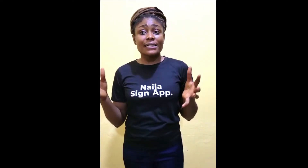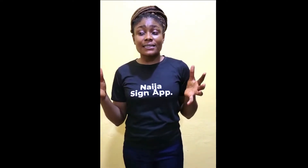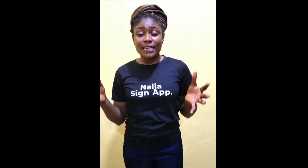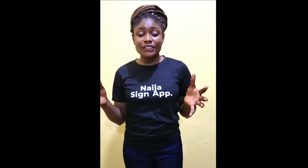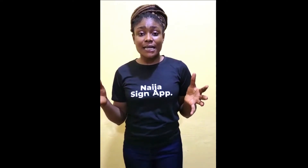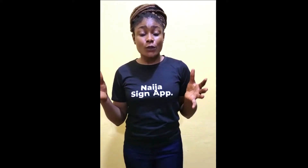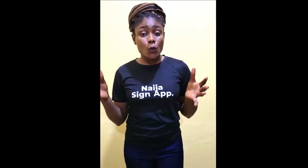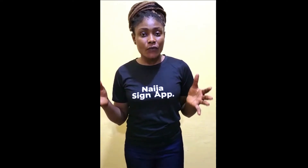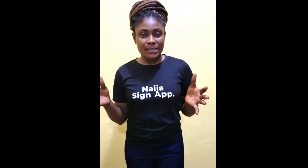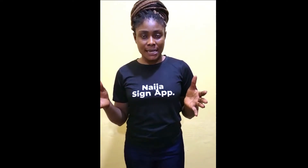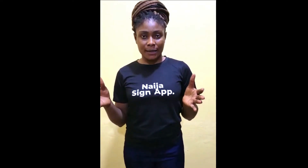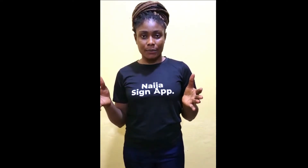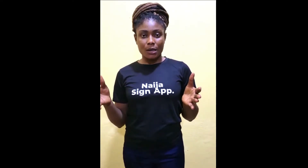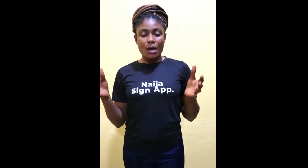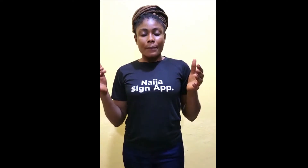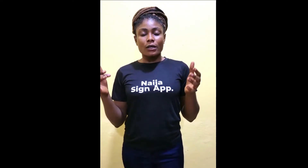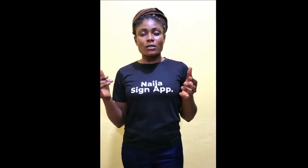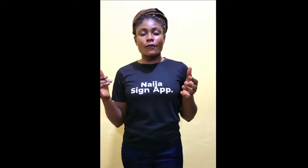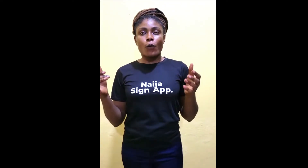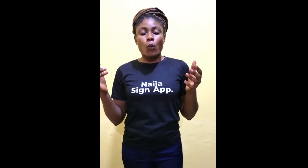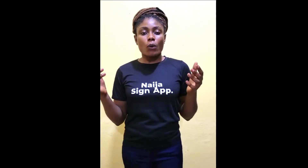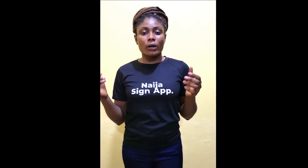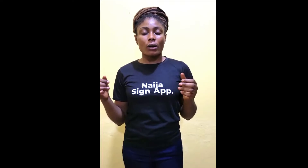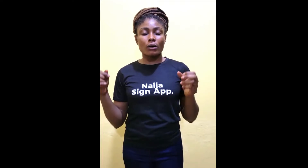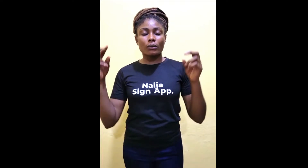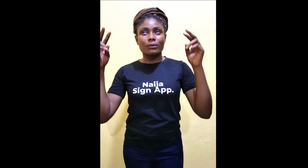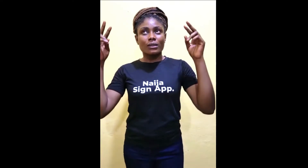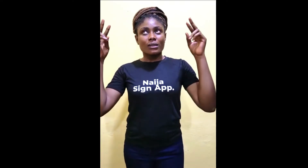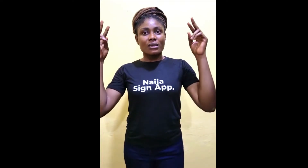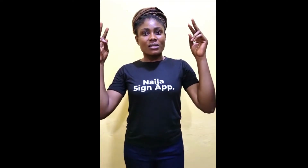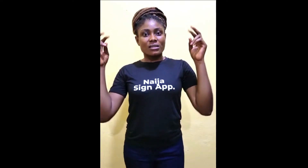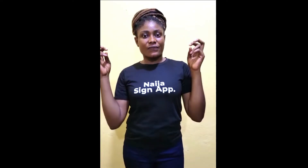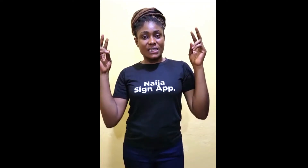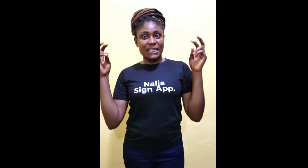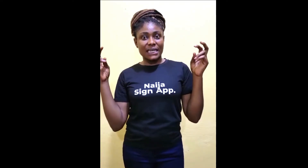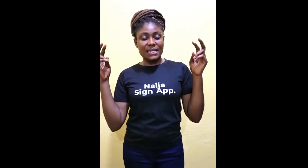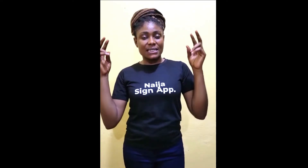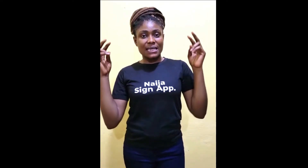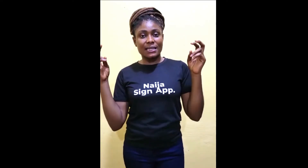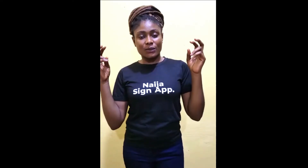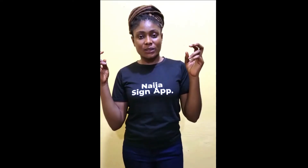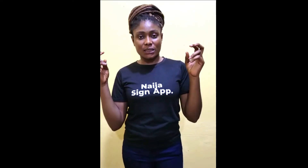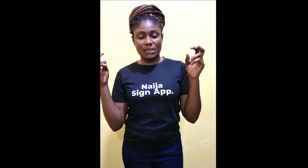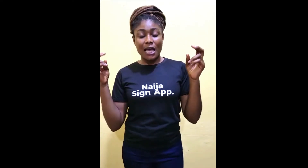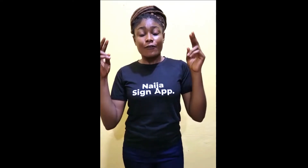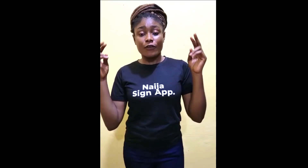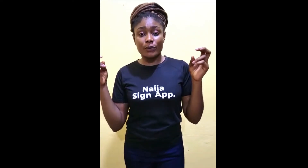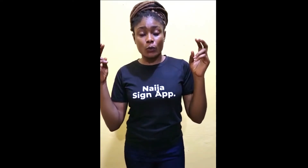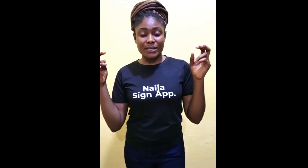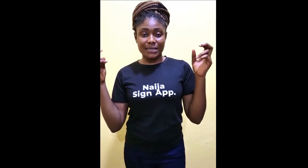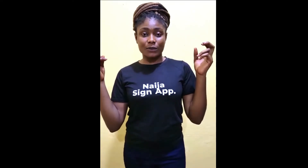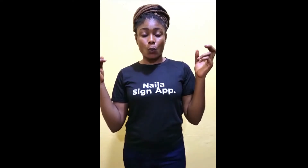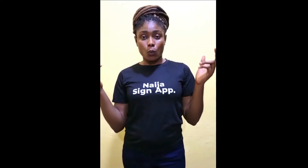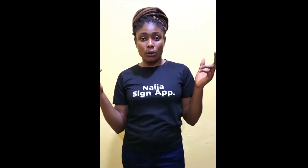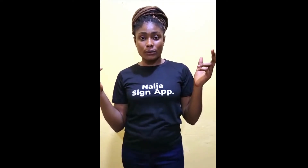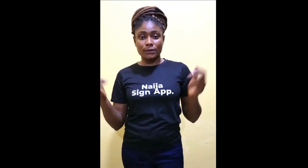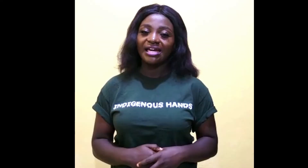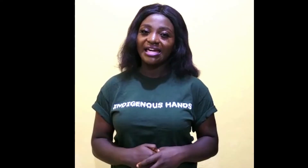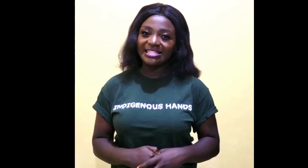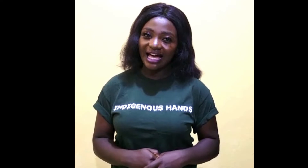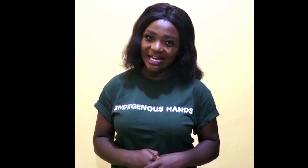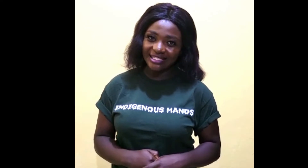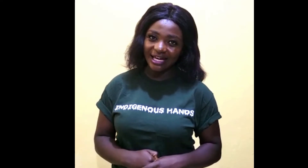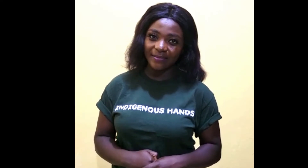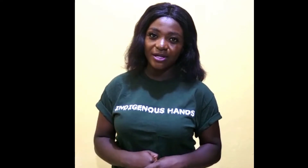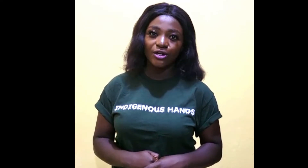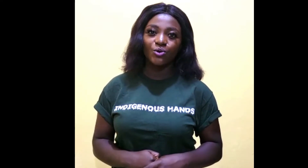have been endangered over time because of what we call sophisticated sign languages from the Western world.